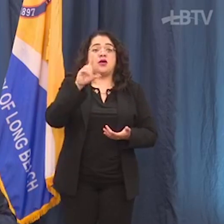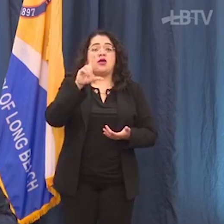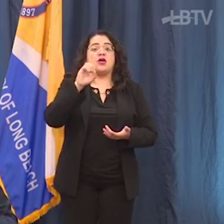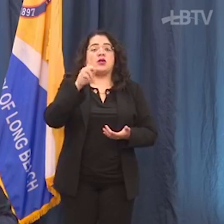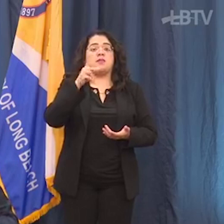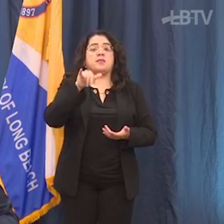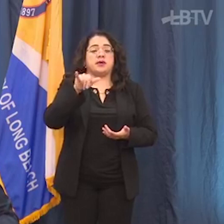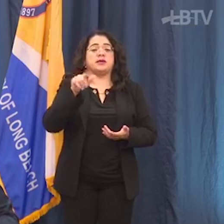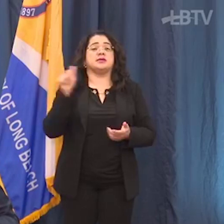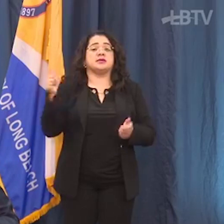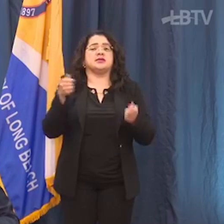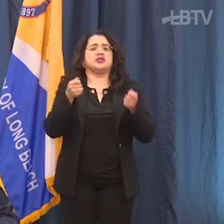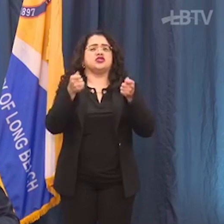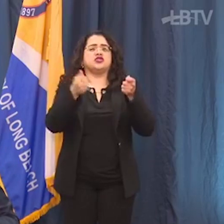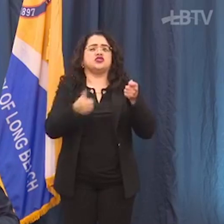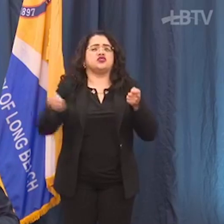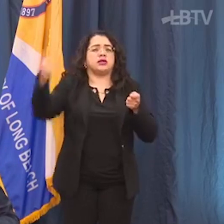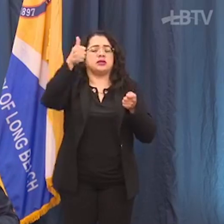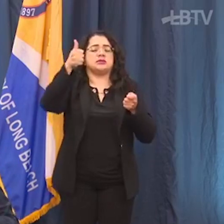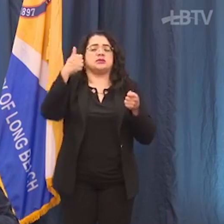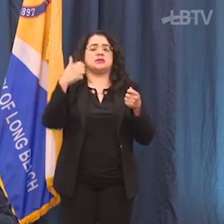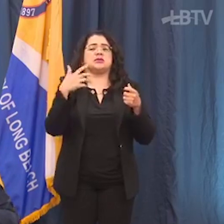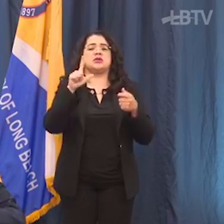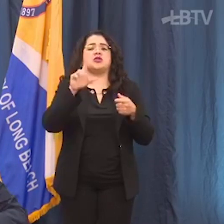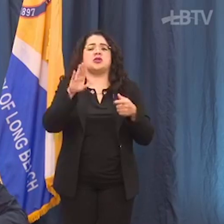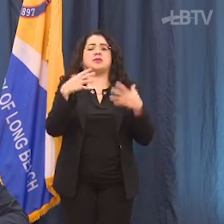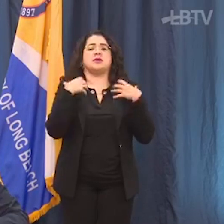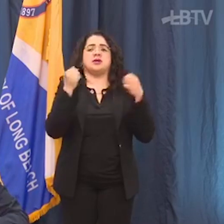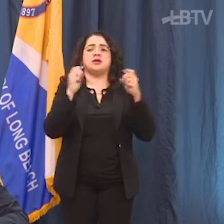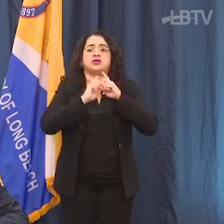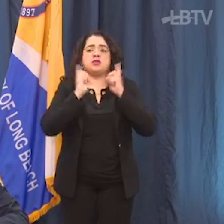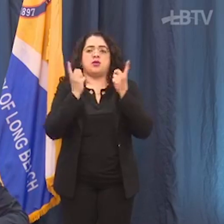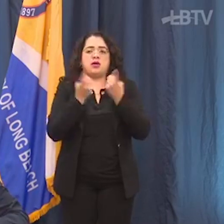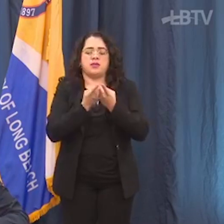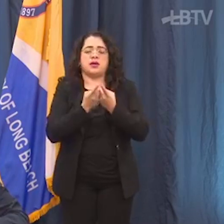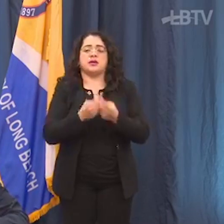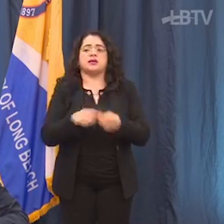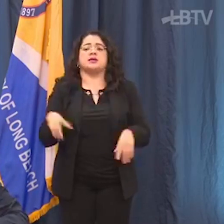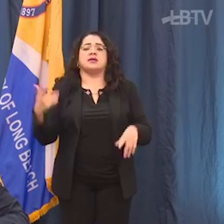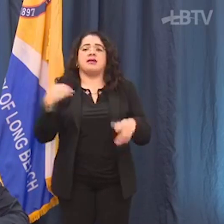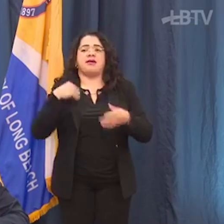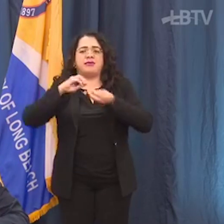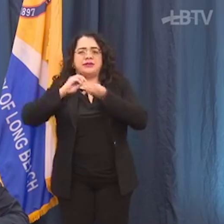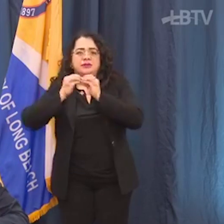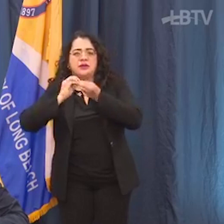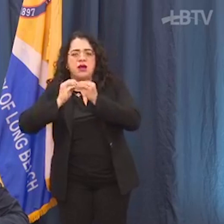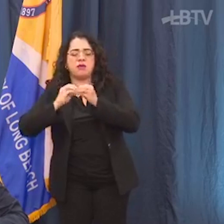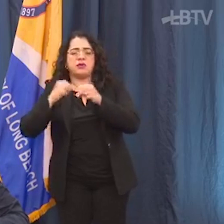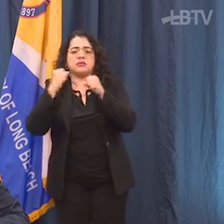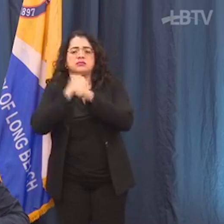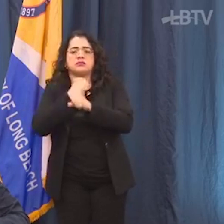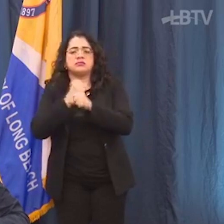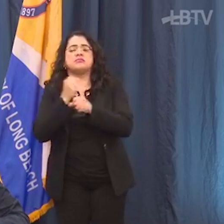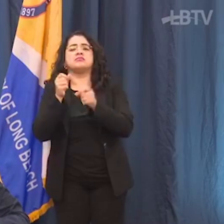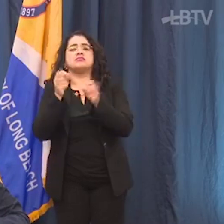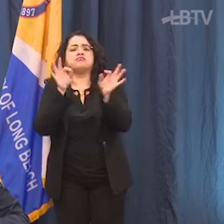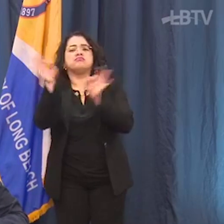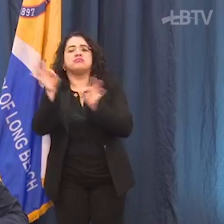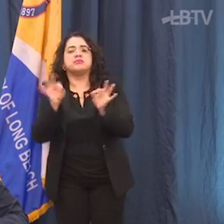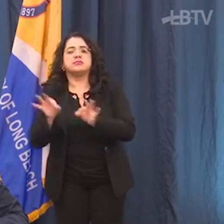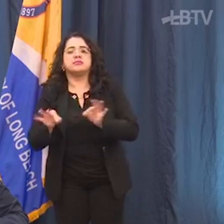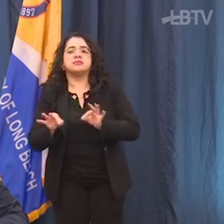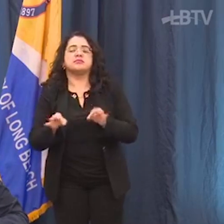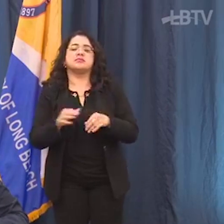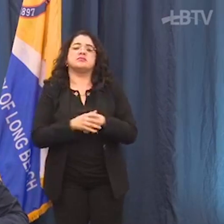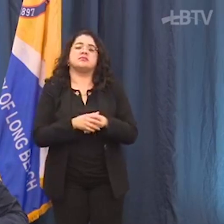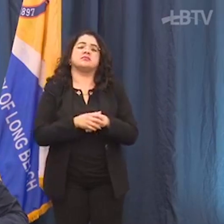to answer questions that relates to the health data, but also has some data to review of her own. Of course, have